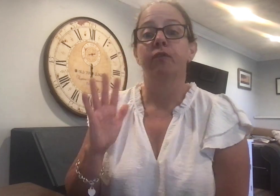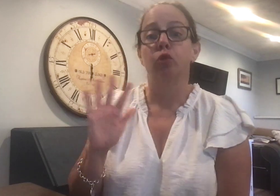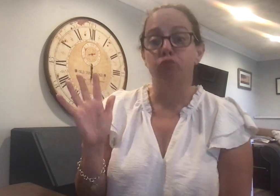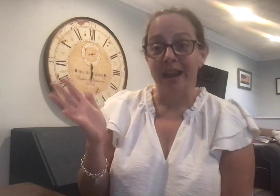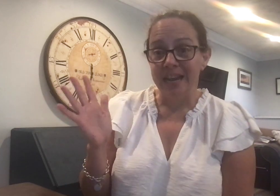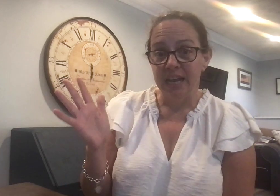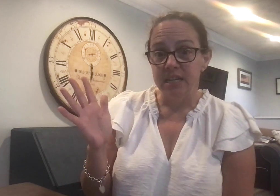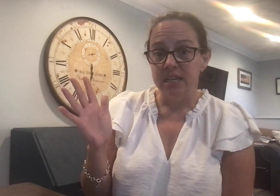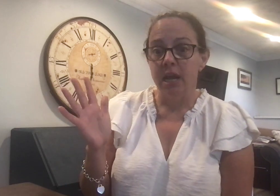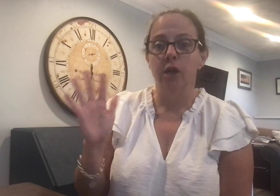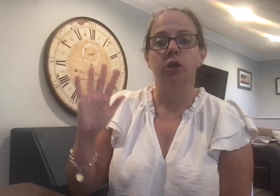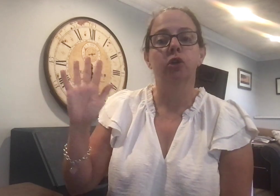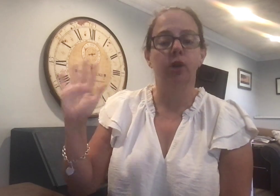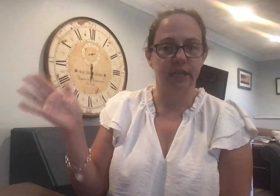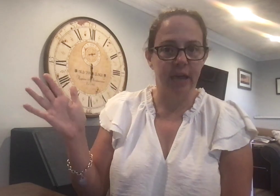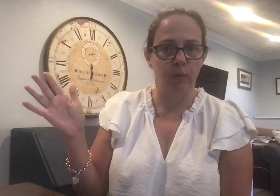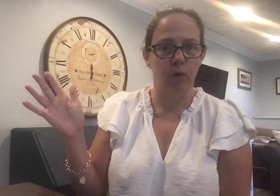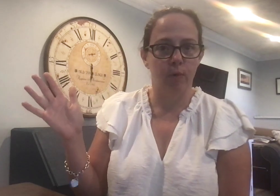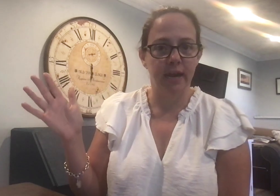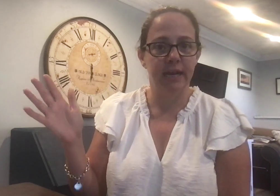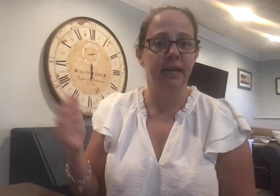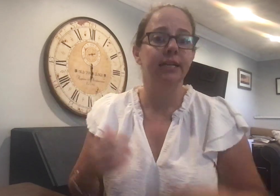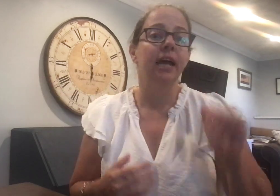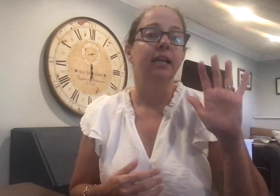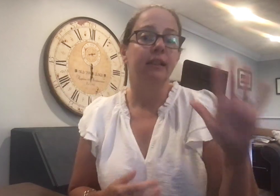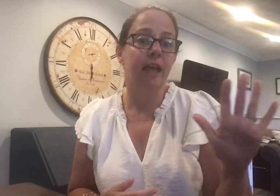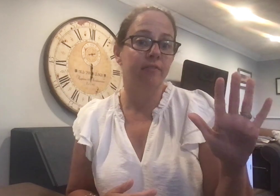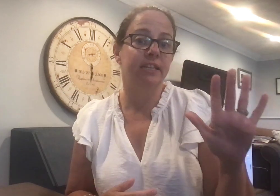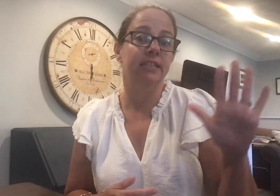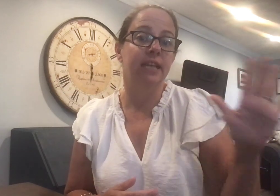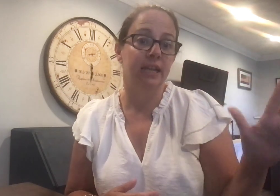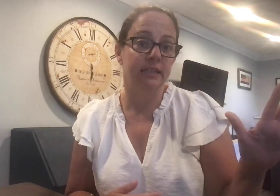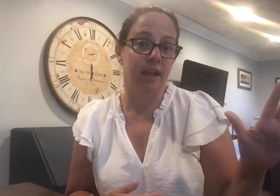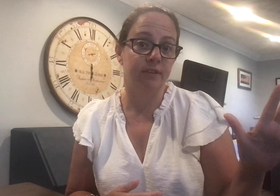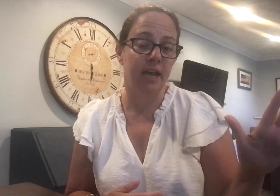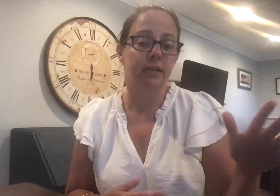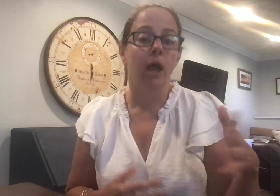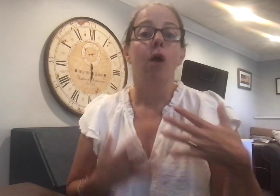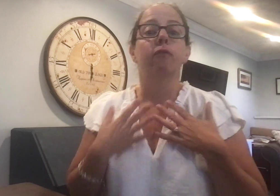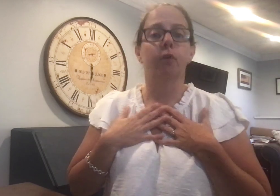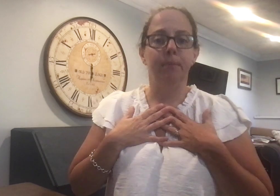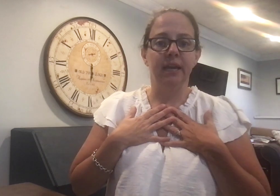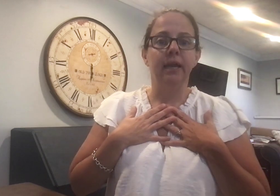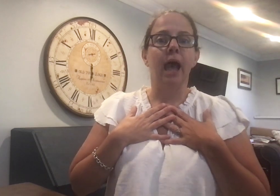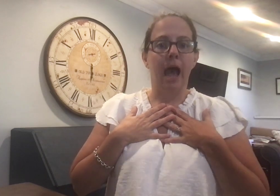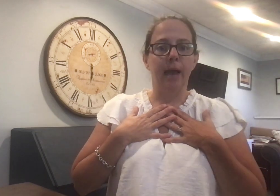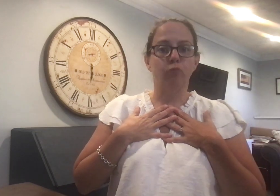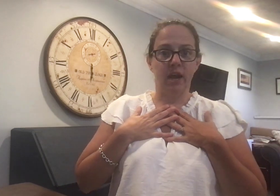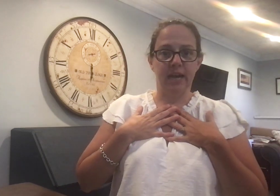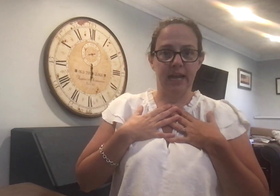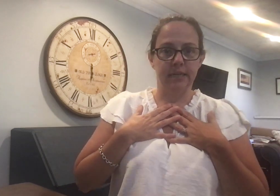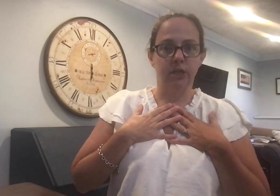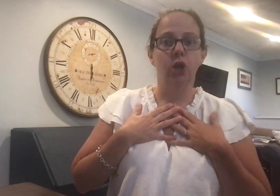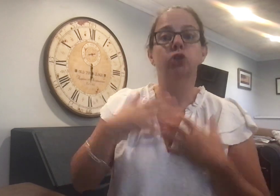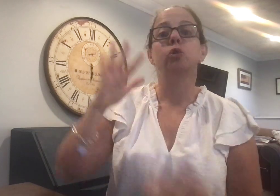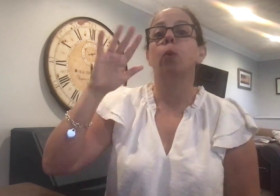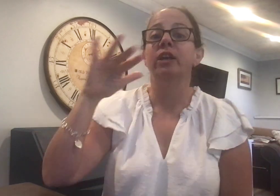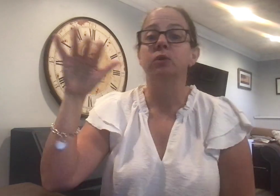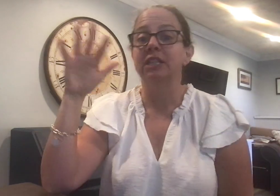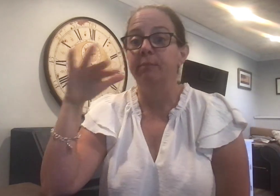if you're right-handed, you're going to sign with your right hand, lefties, left hand. For me, I'm right-handed. So when you see me